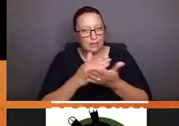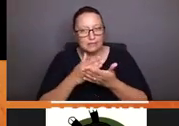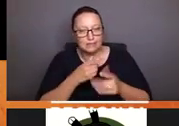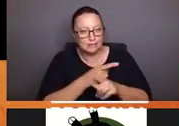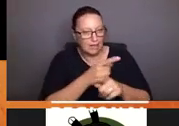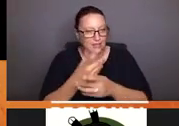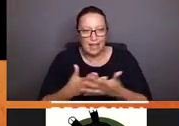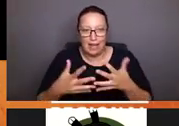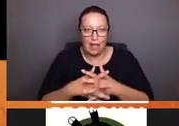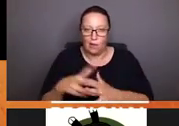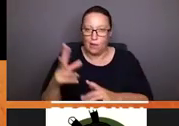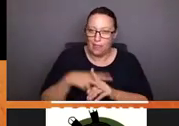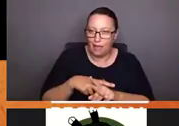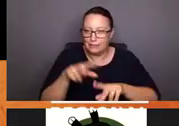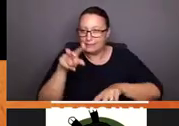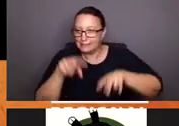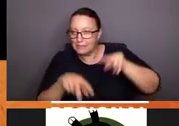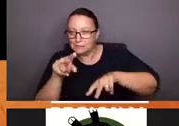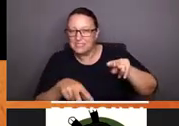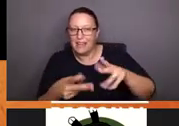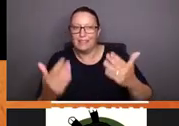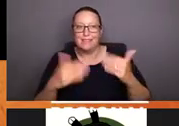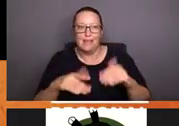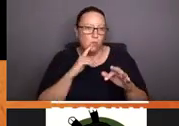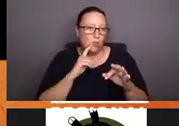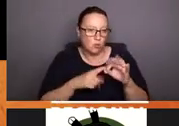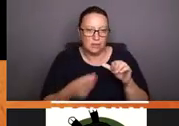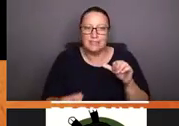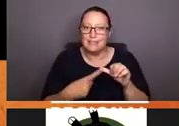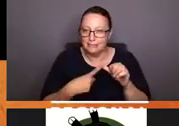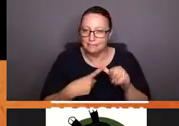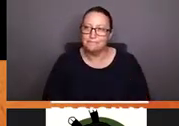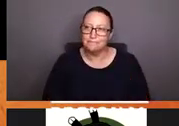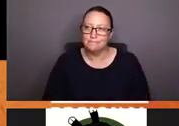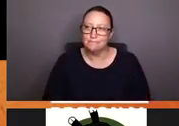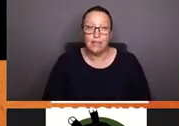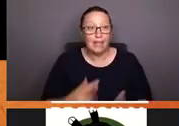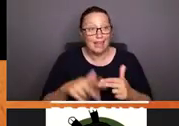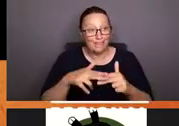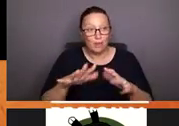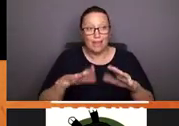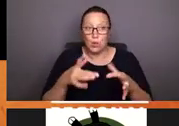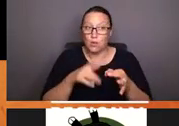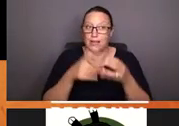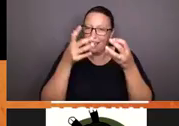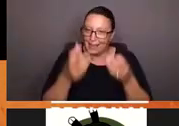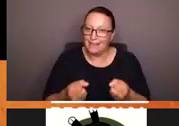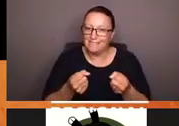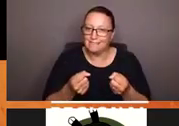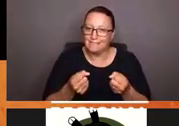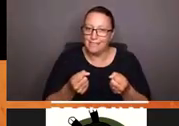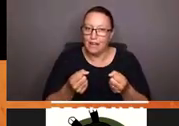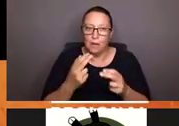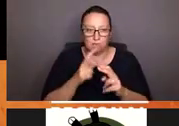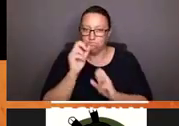process, and then we'll open up for some questions. If you have any questions as we're going, please feel free to enter them into the Q&A